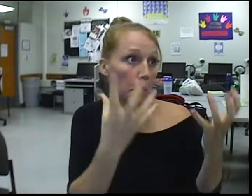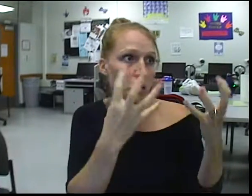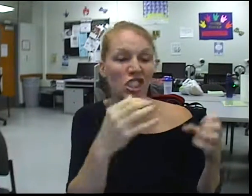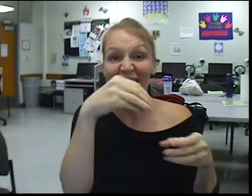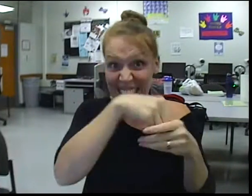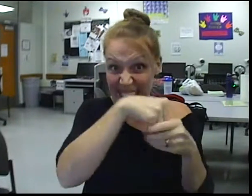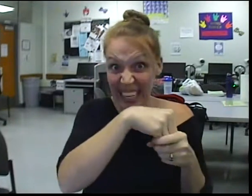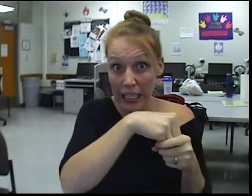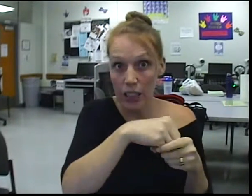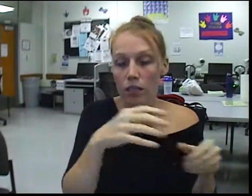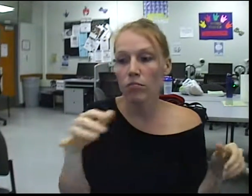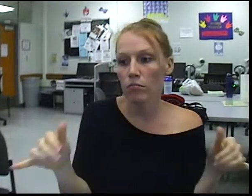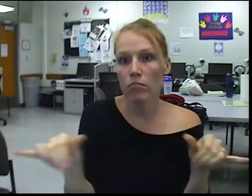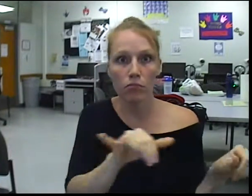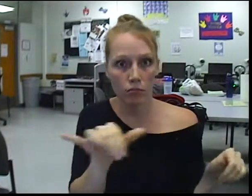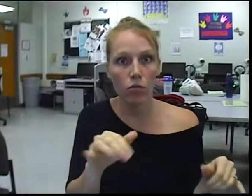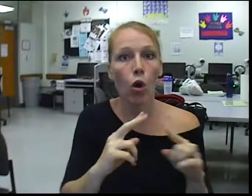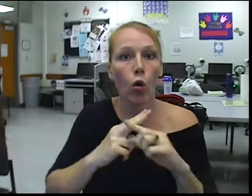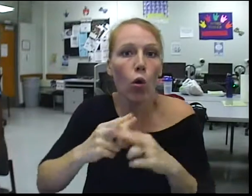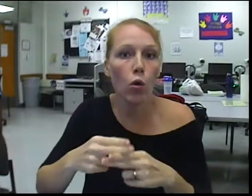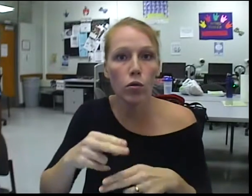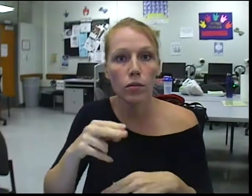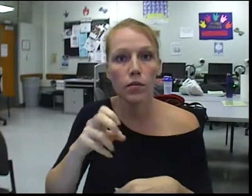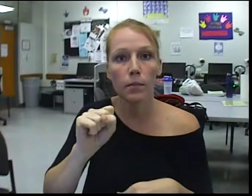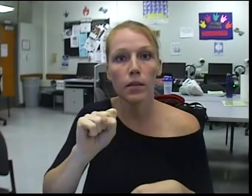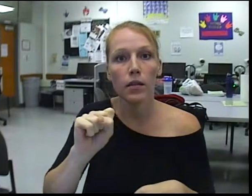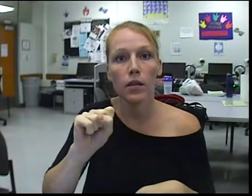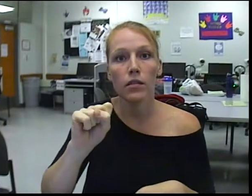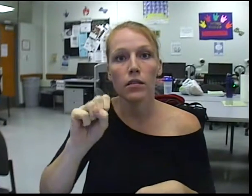called a psychrometer. Now this is